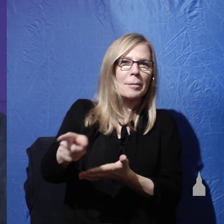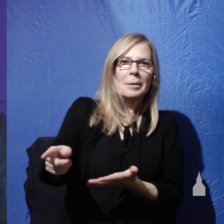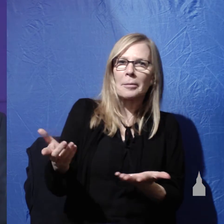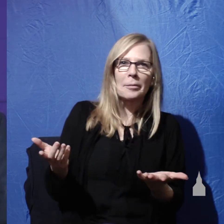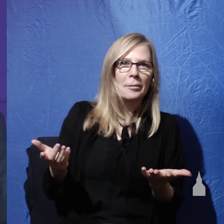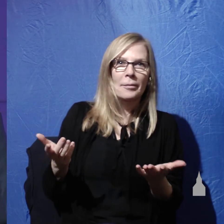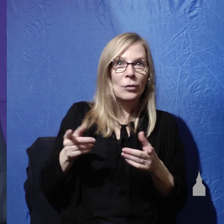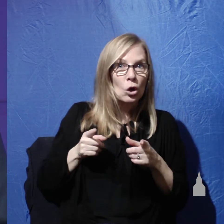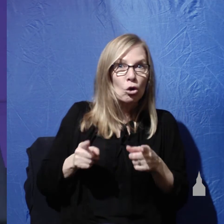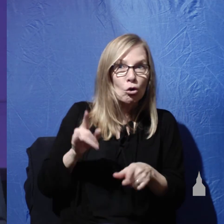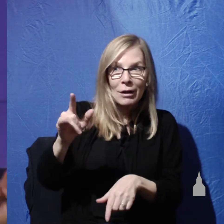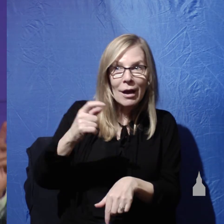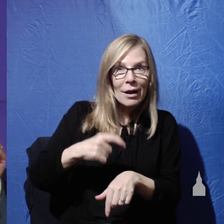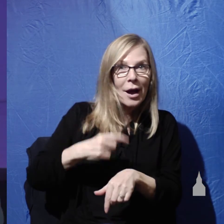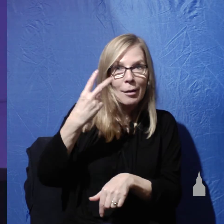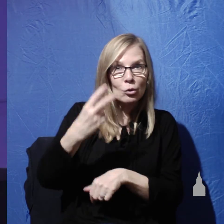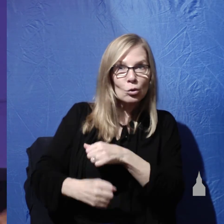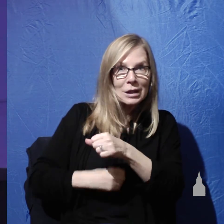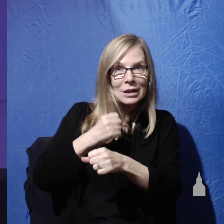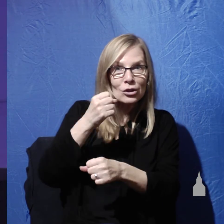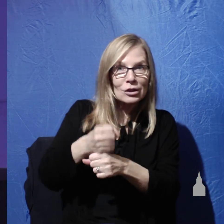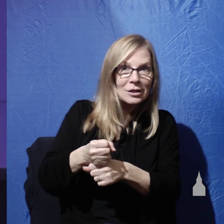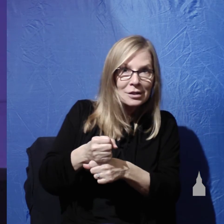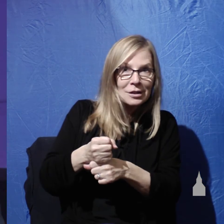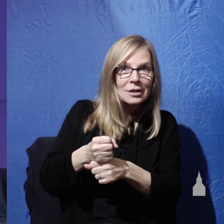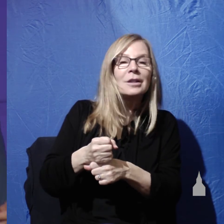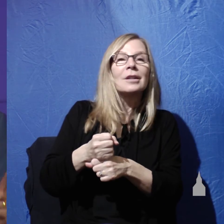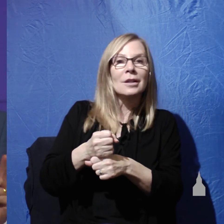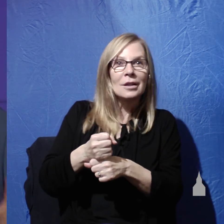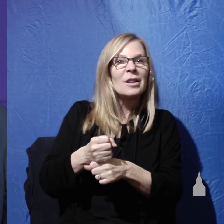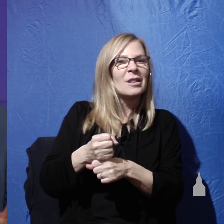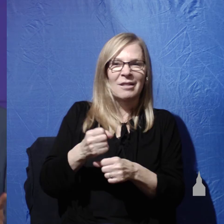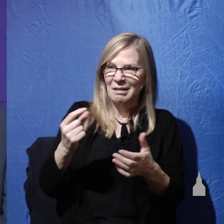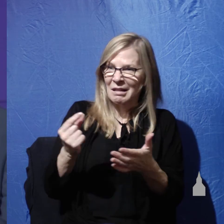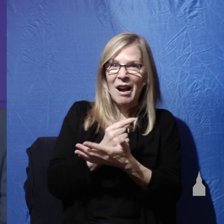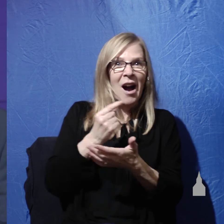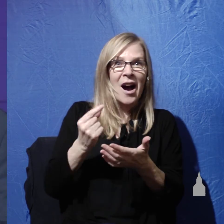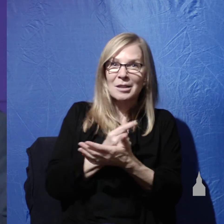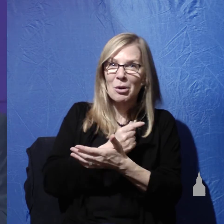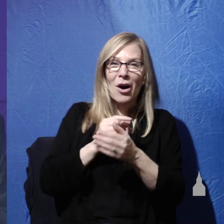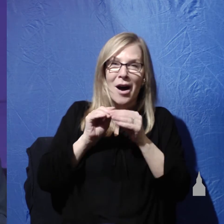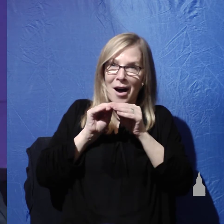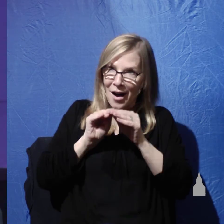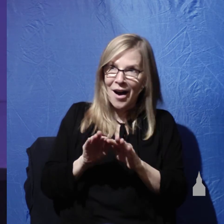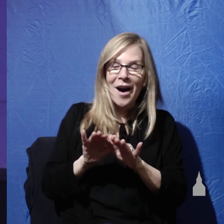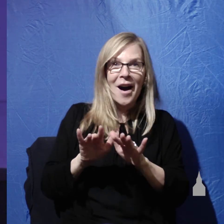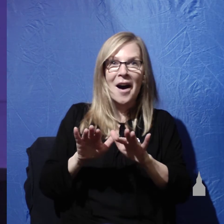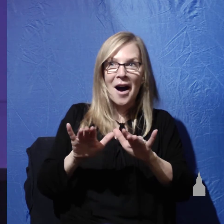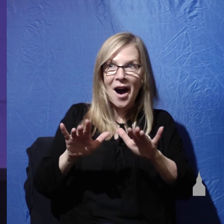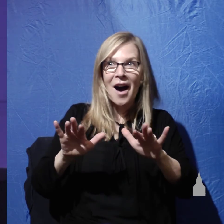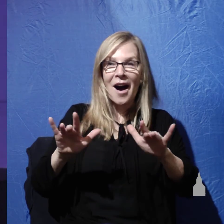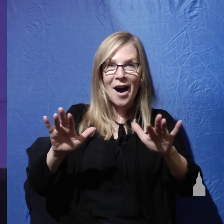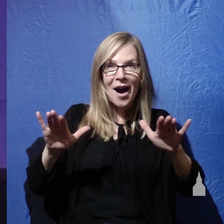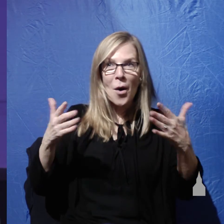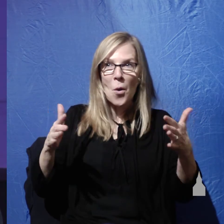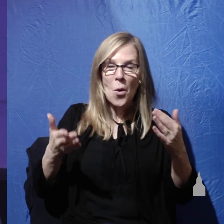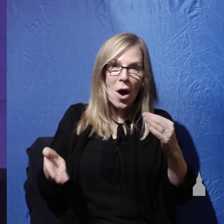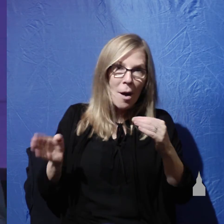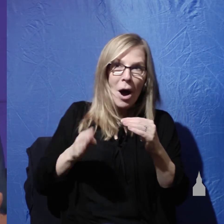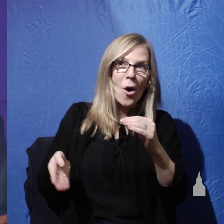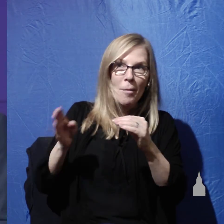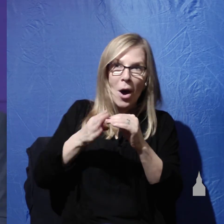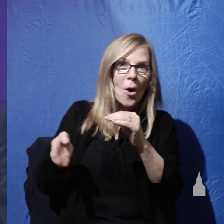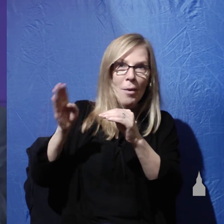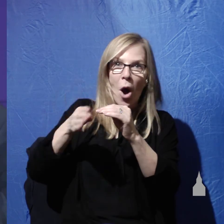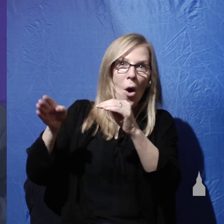In fact, it was during this time, this two-year period, that the gospel advanced greatly. Why